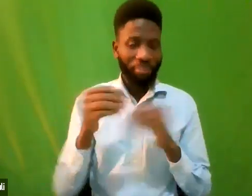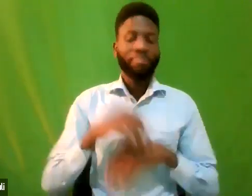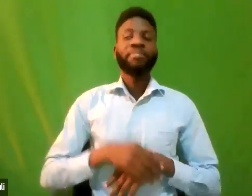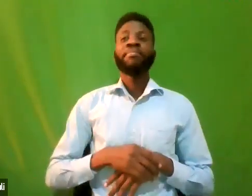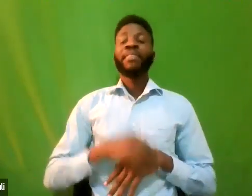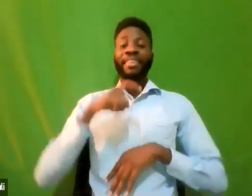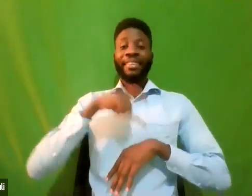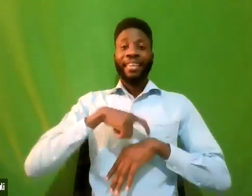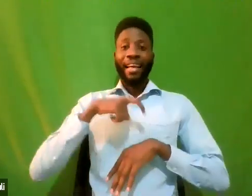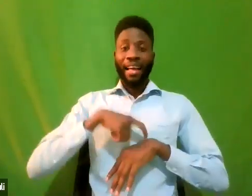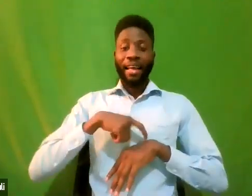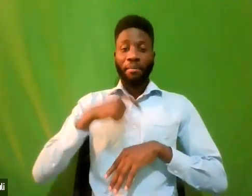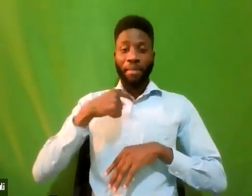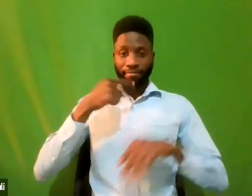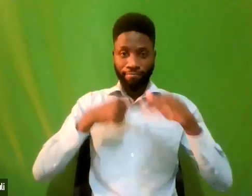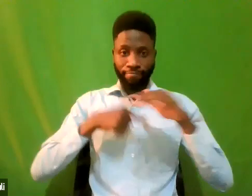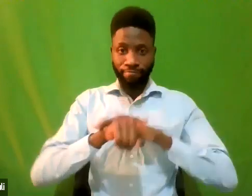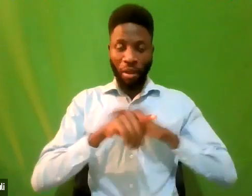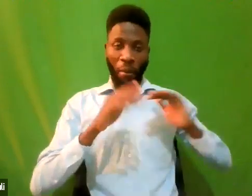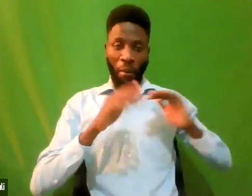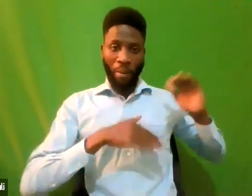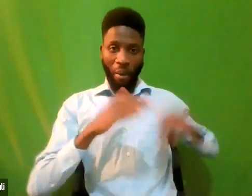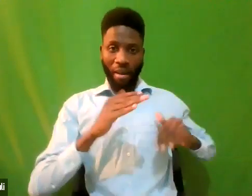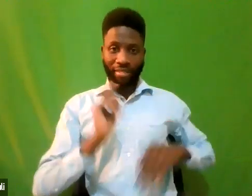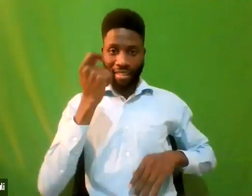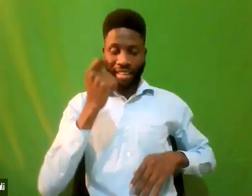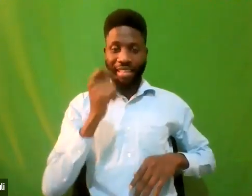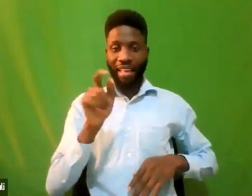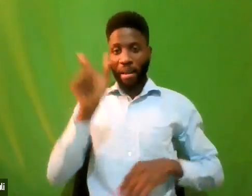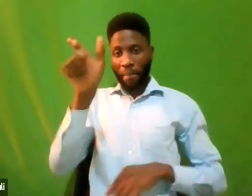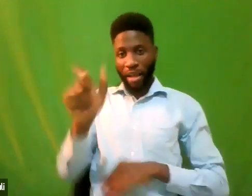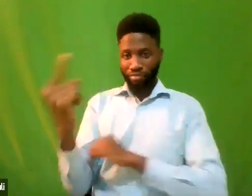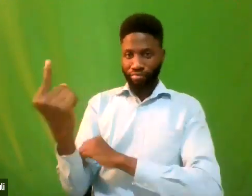of Kenya, one person came to me and told me, because